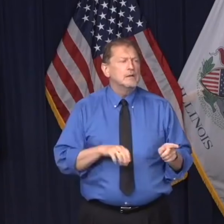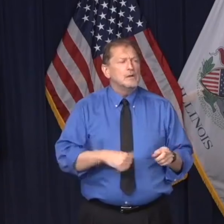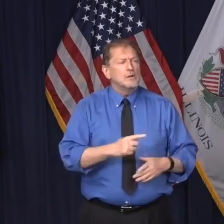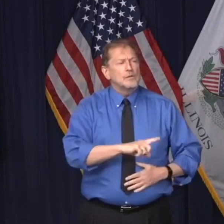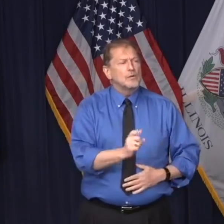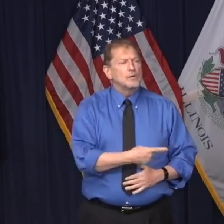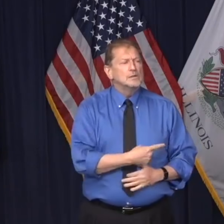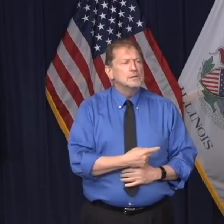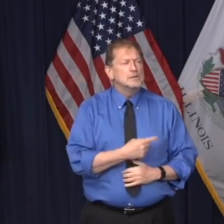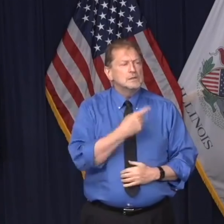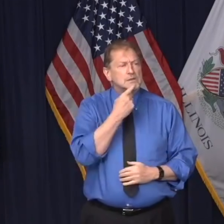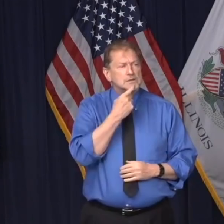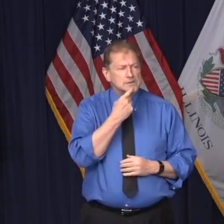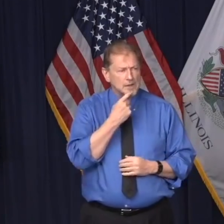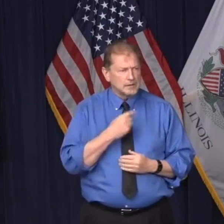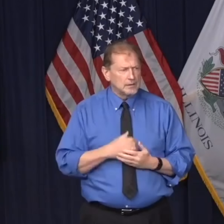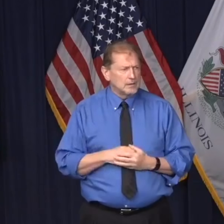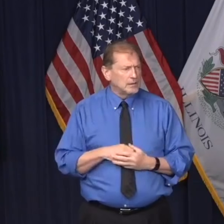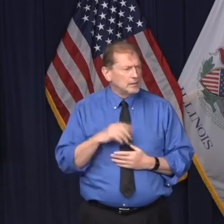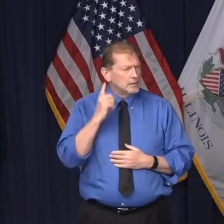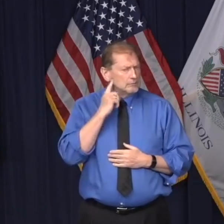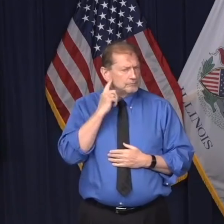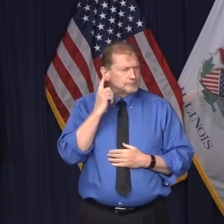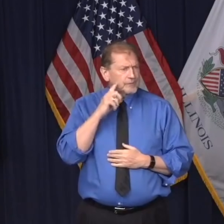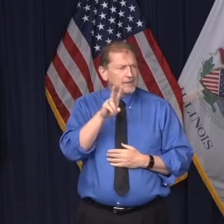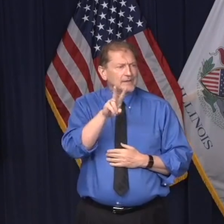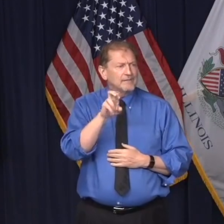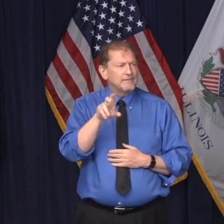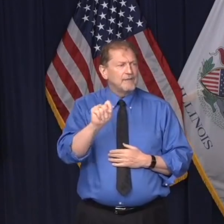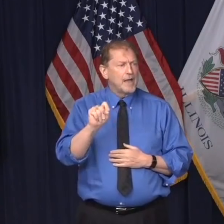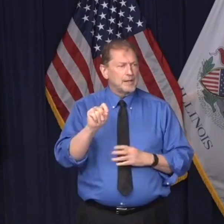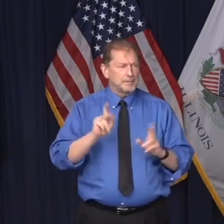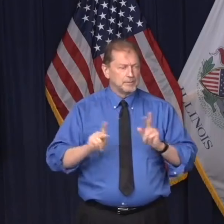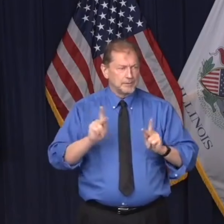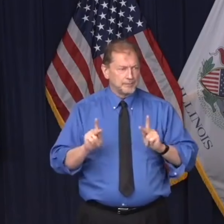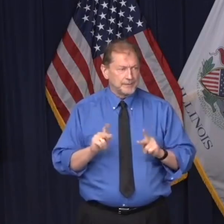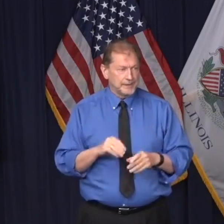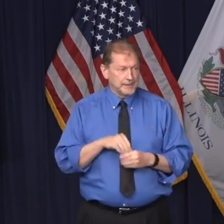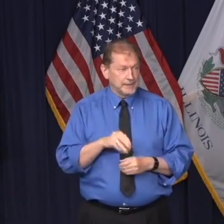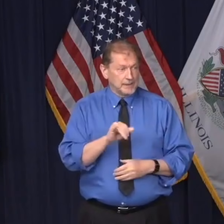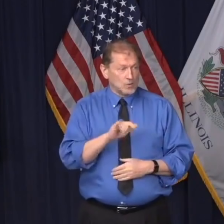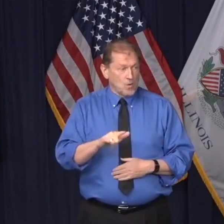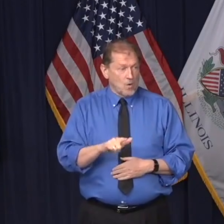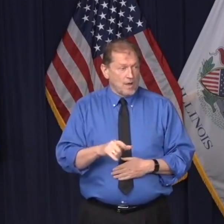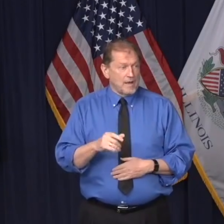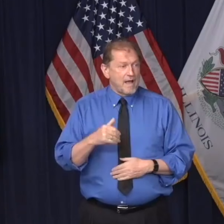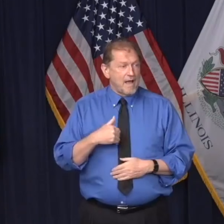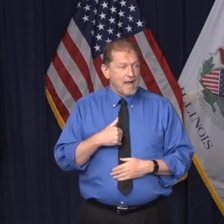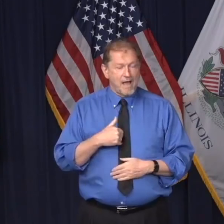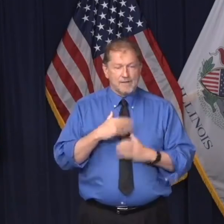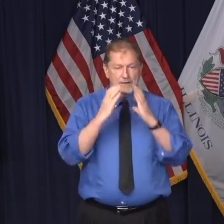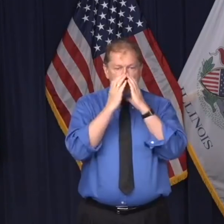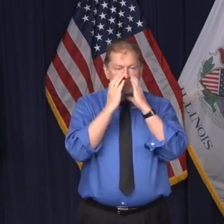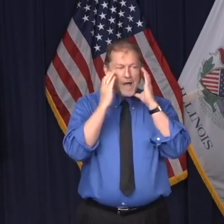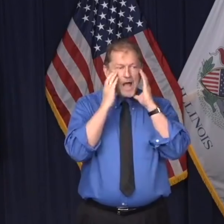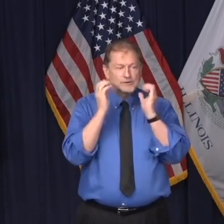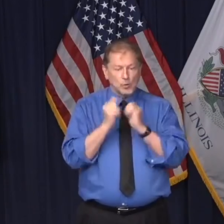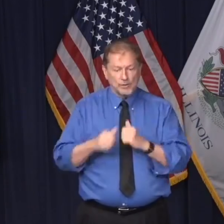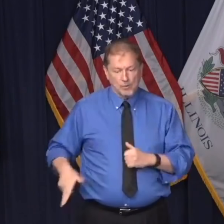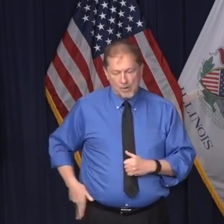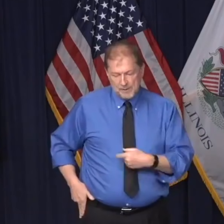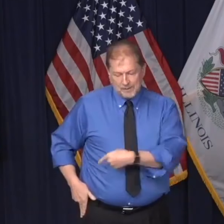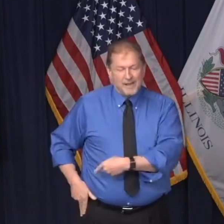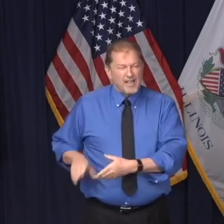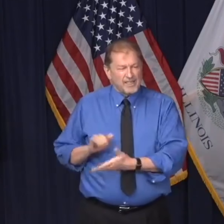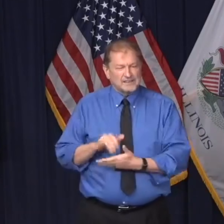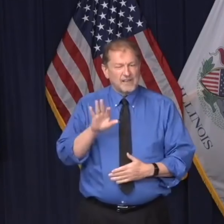WCIA. He says he's getting this from several veterans. It's a Class 4 felony in Illinois to carry a concealed weapon while wearing a mask. Technically,